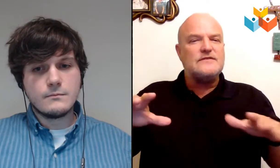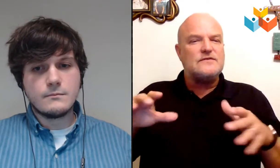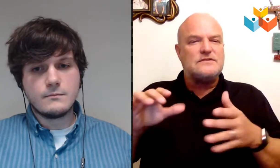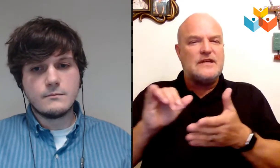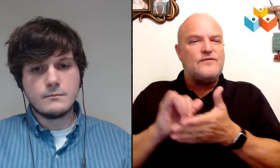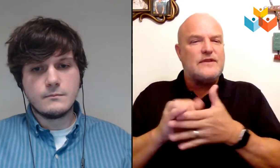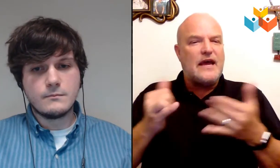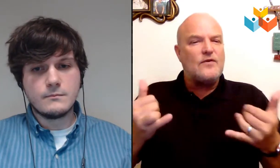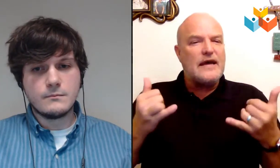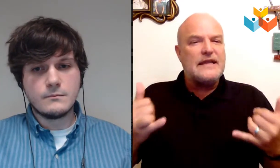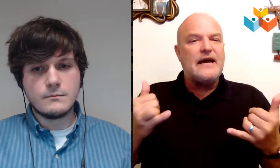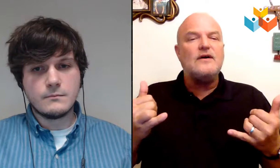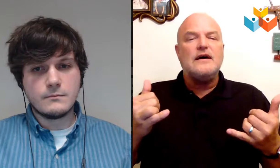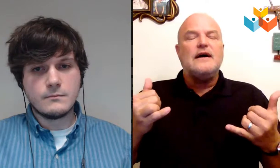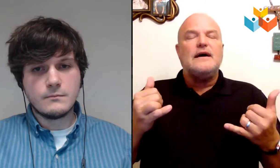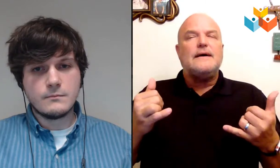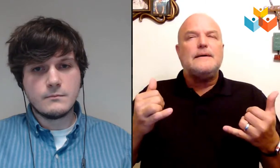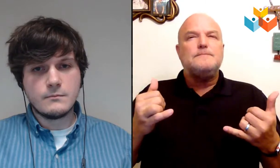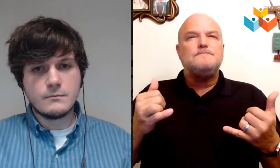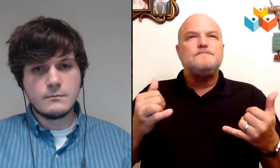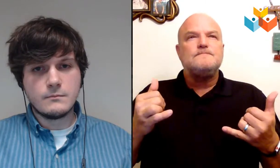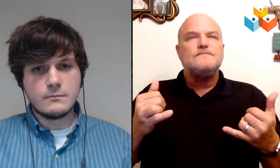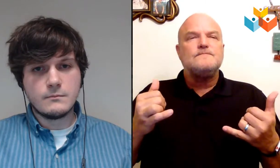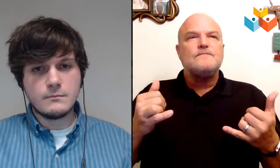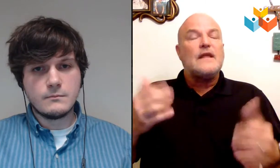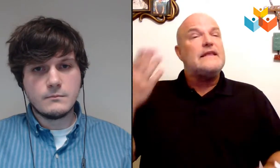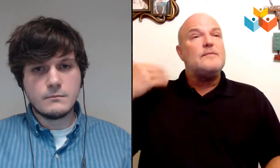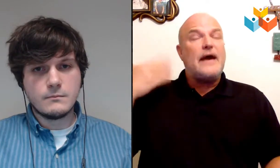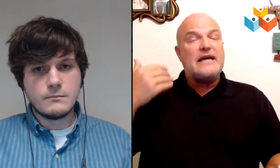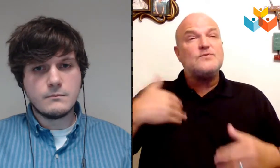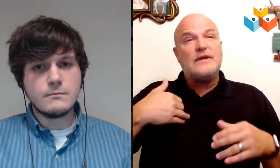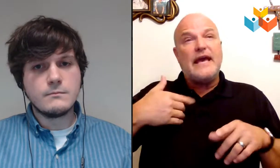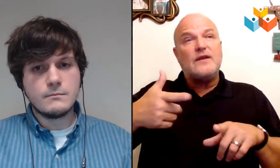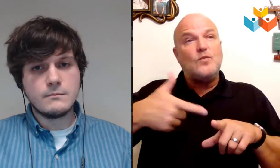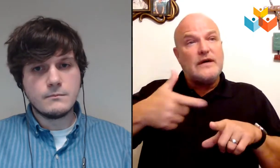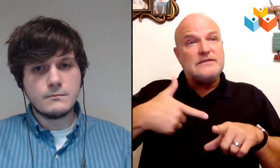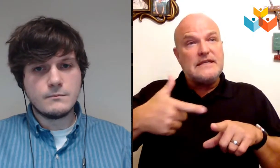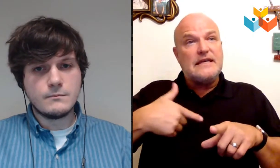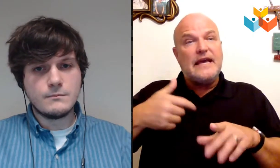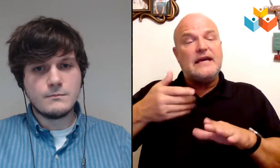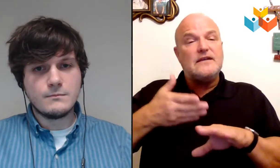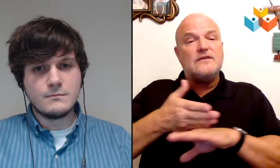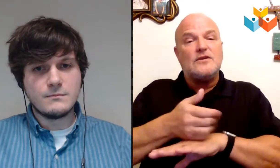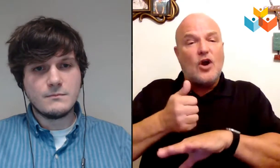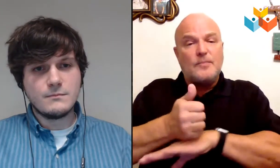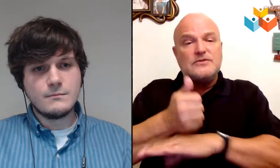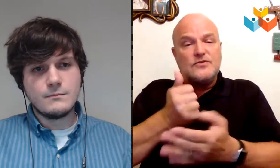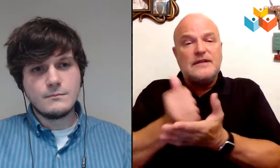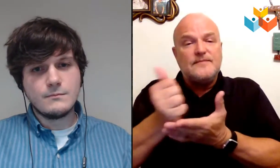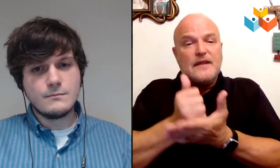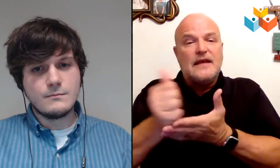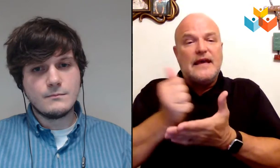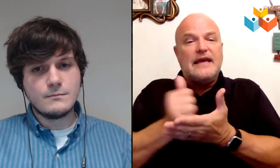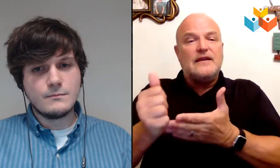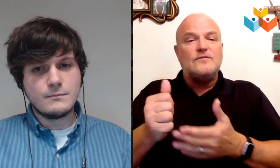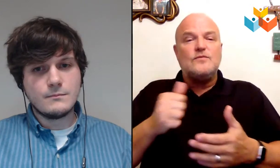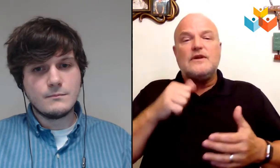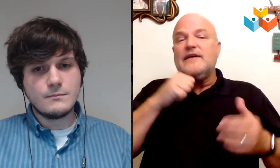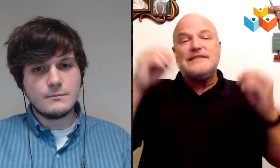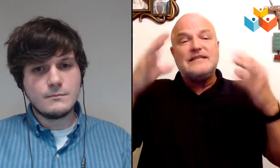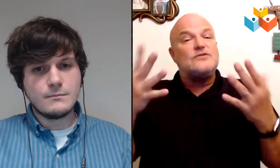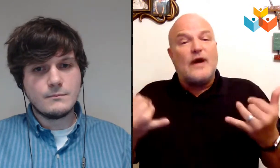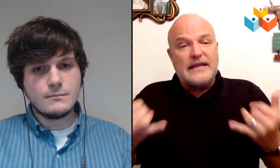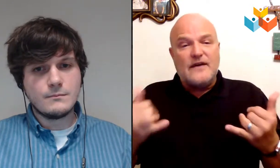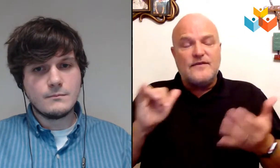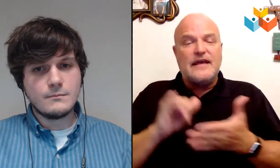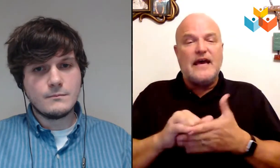doing a lot of stuff with that right now. In the past, we had welding and carpentry, and we don't